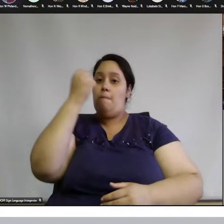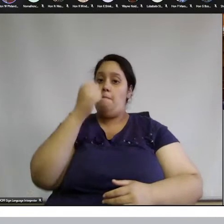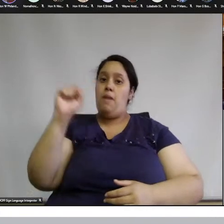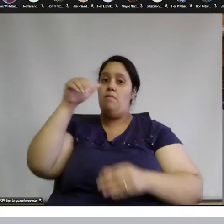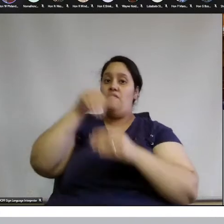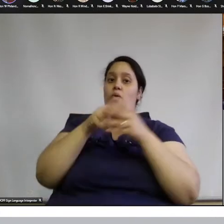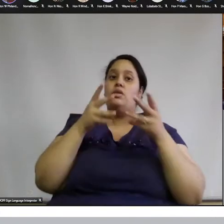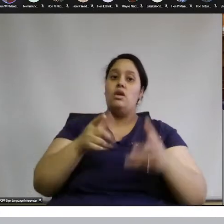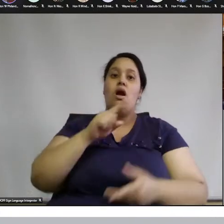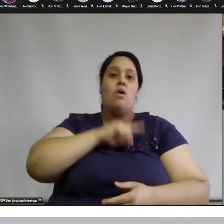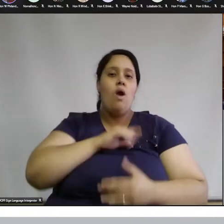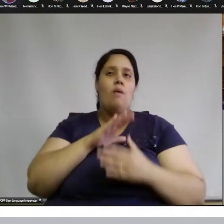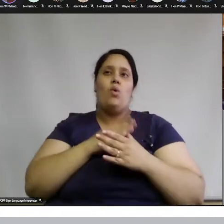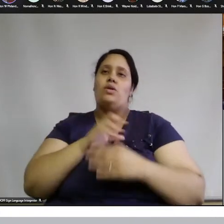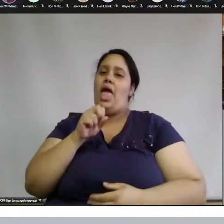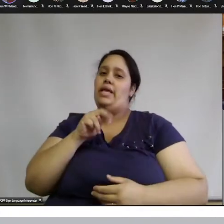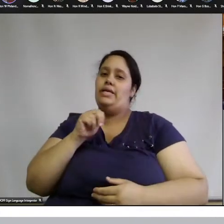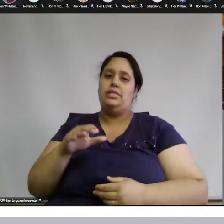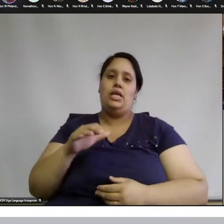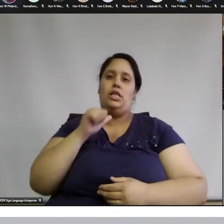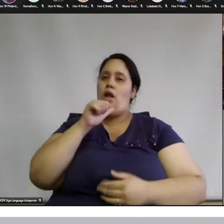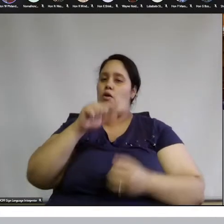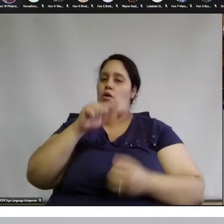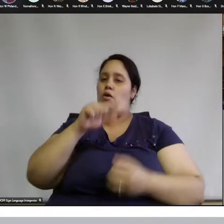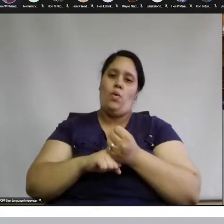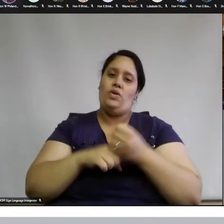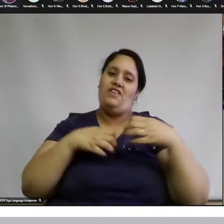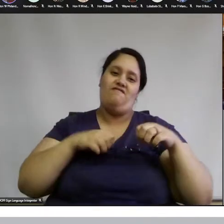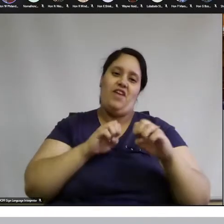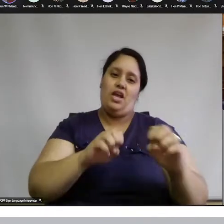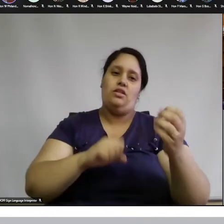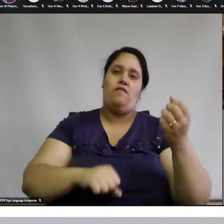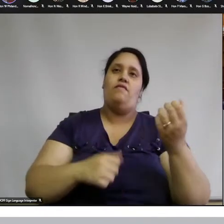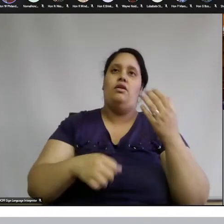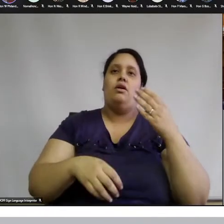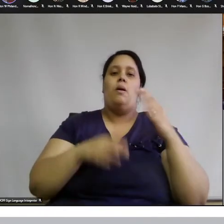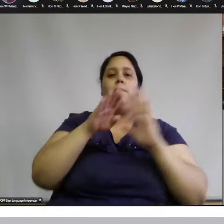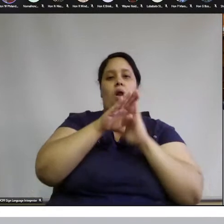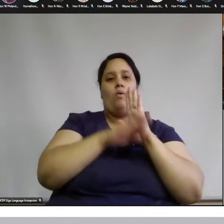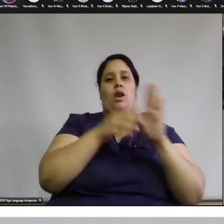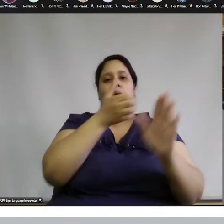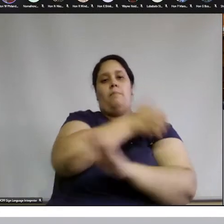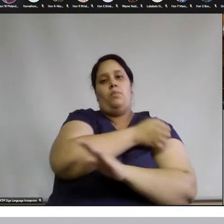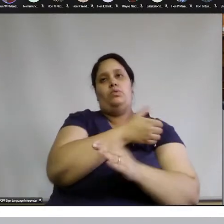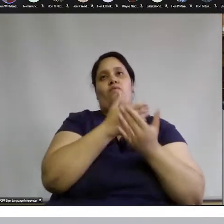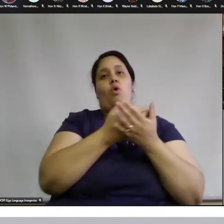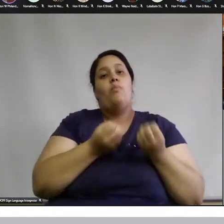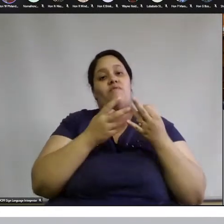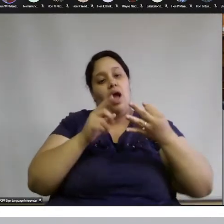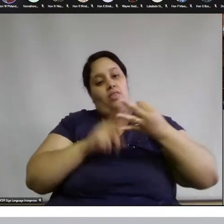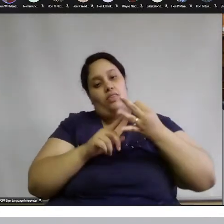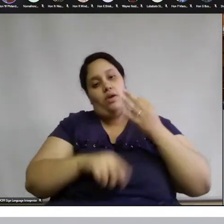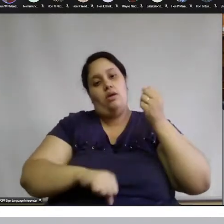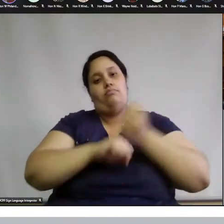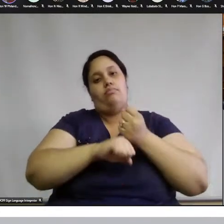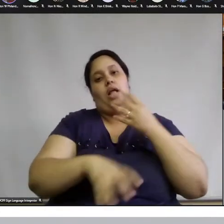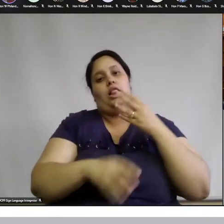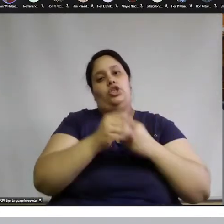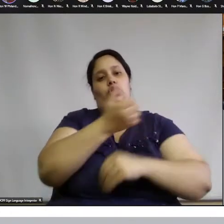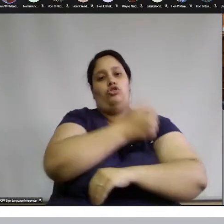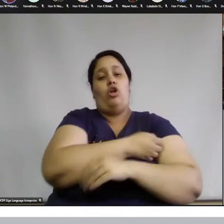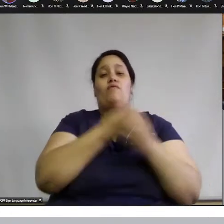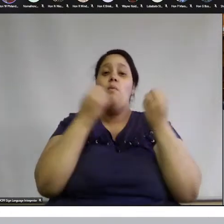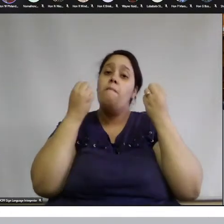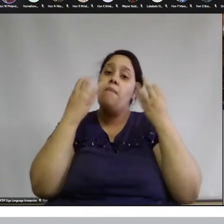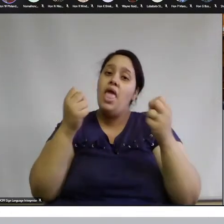this vote because the ANC does not support an effective booster program to provide booster shots to as many people